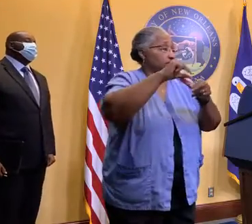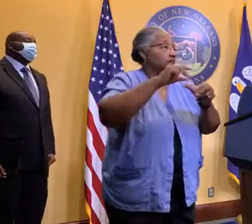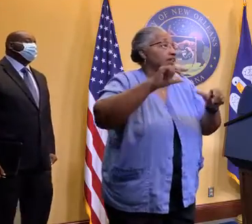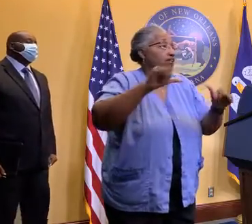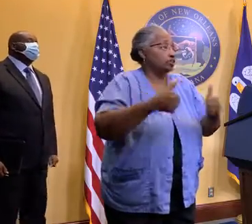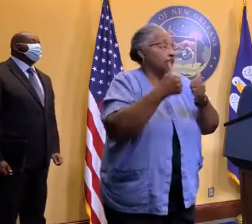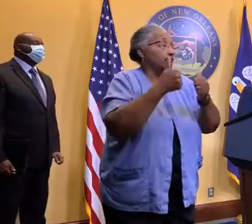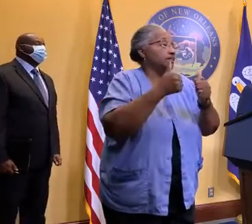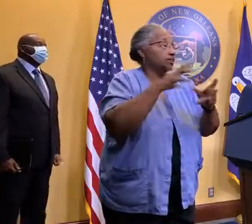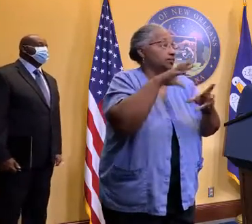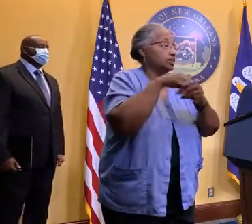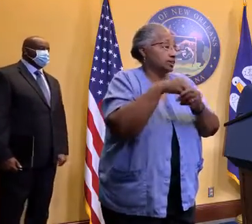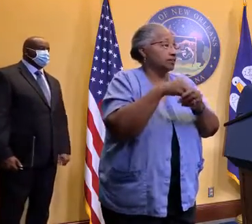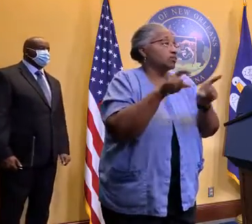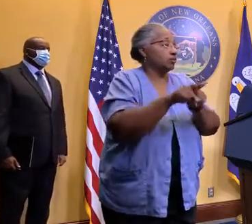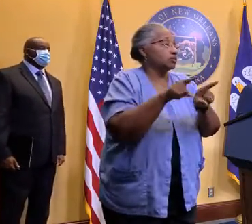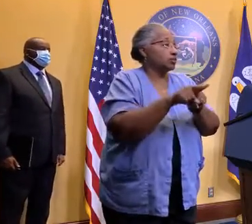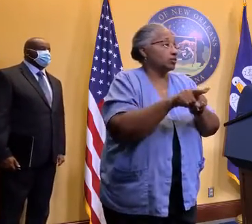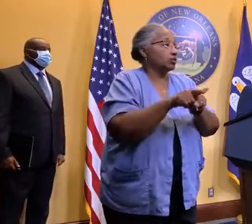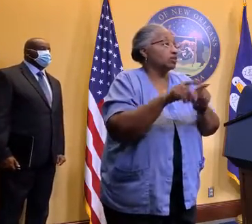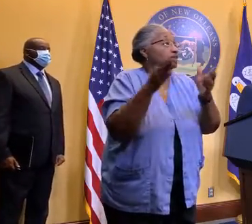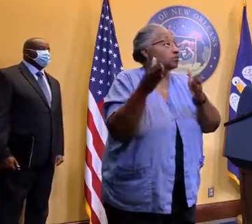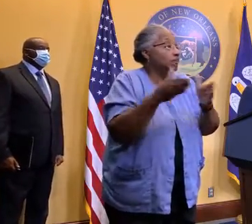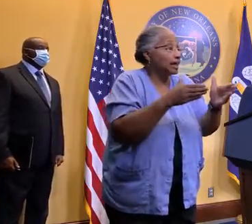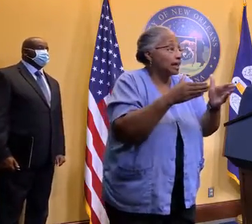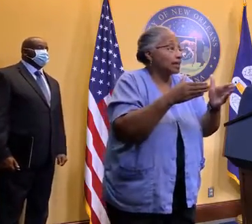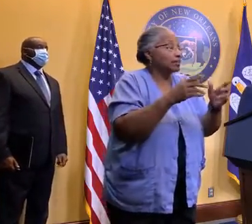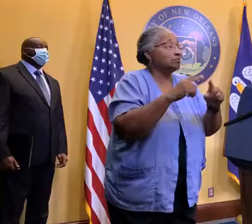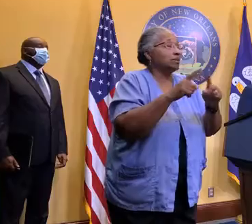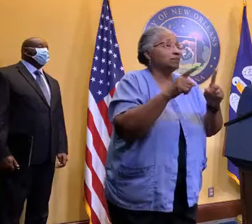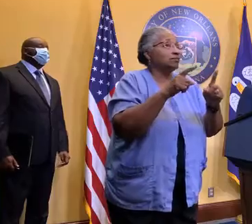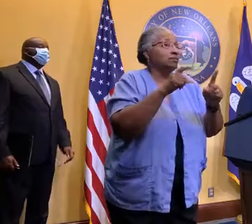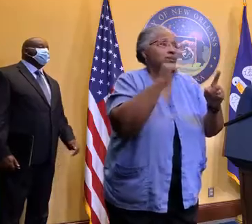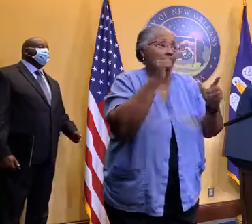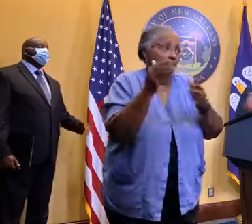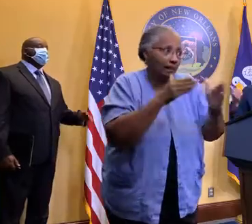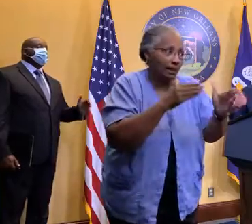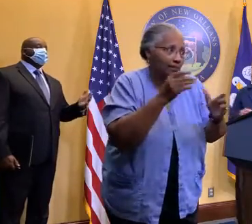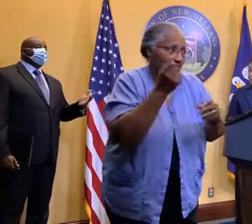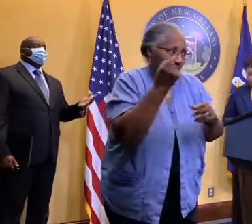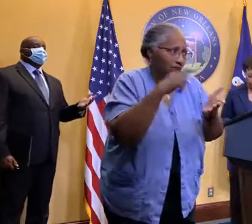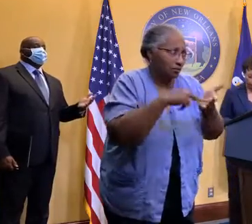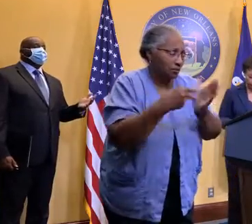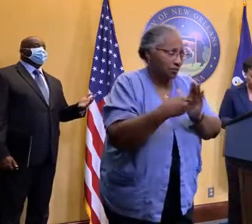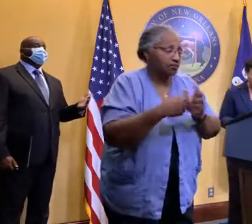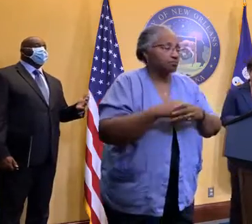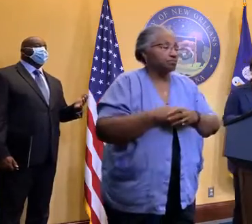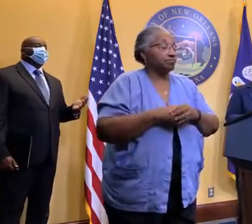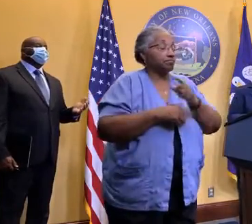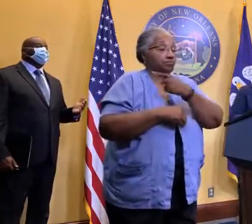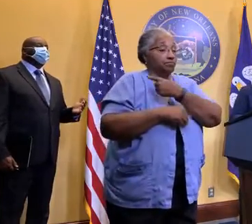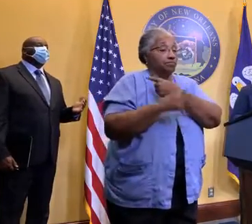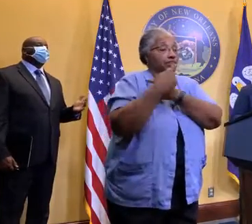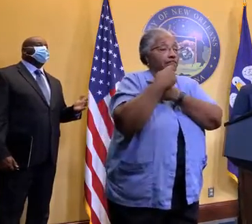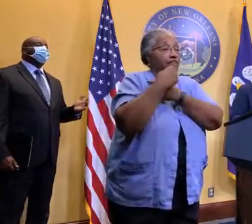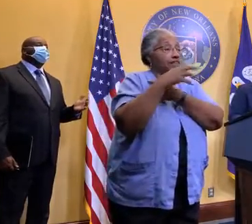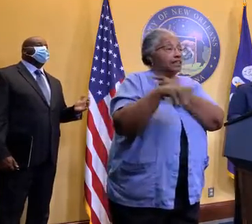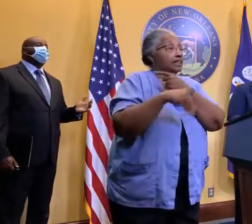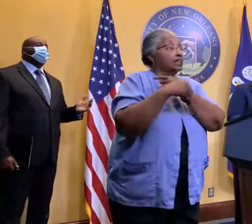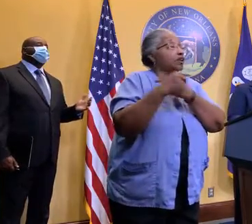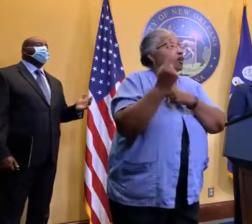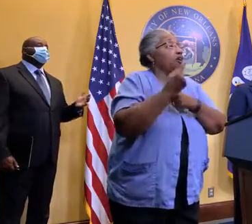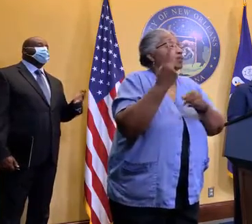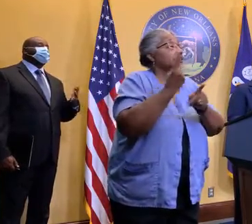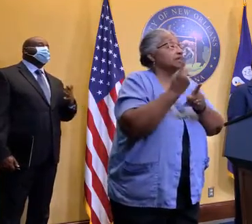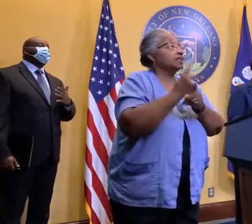well. And these are things you can't, you know, you plan for, but you don't plan for. And if we may add this, that we always keep about